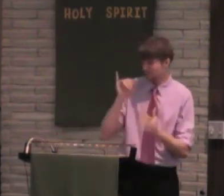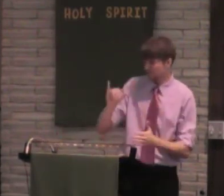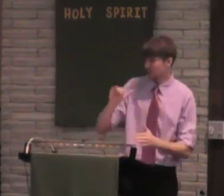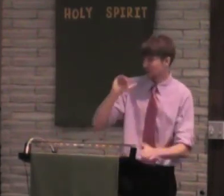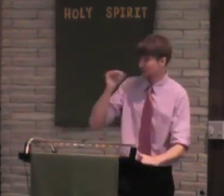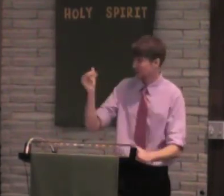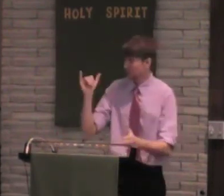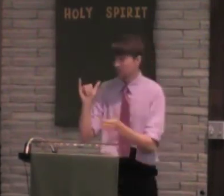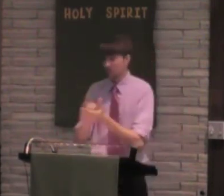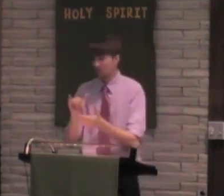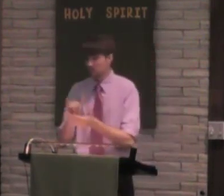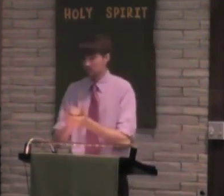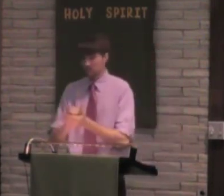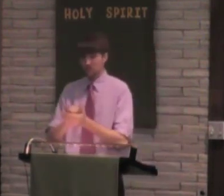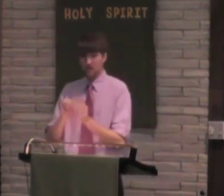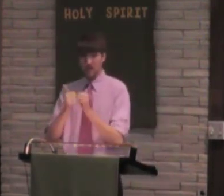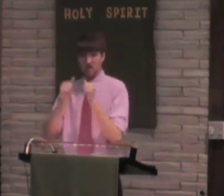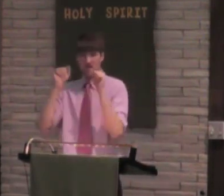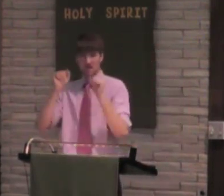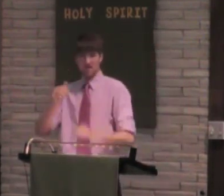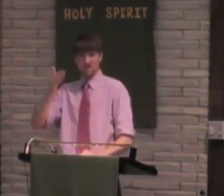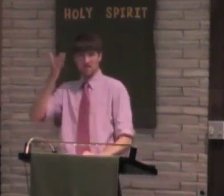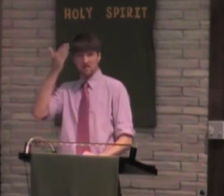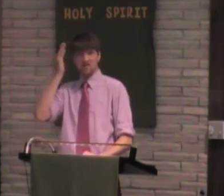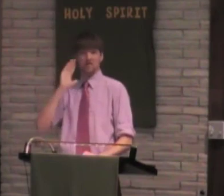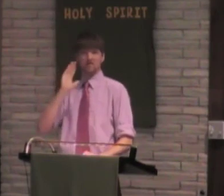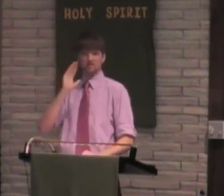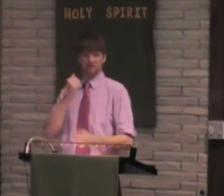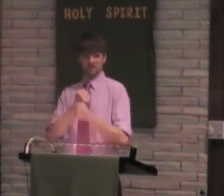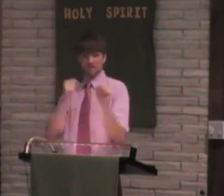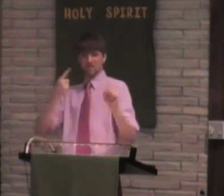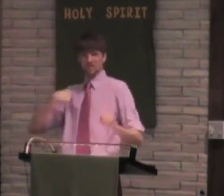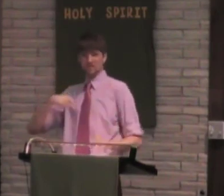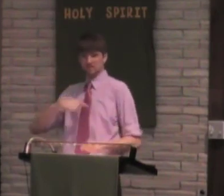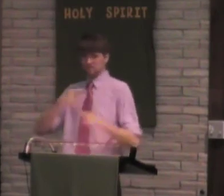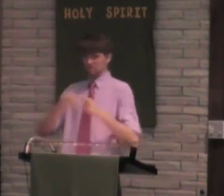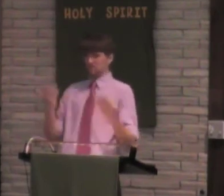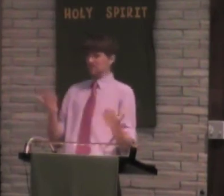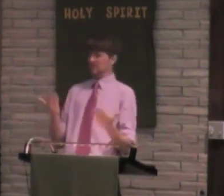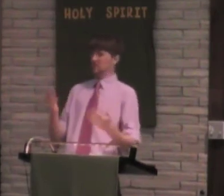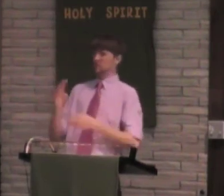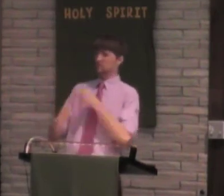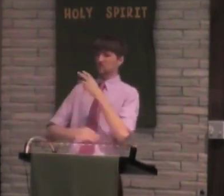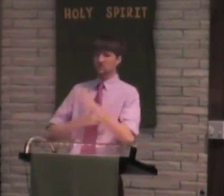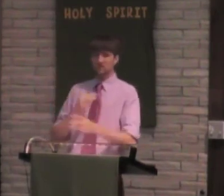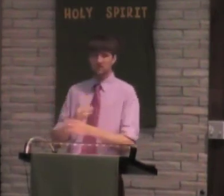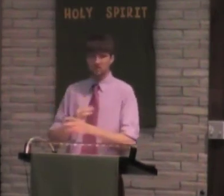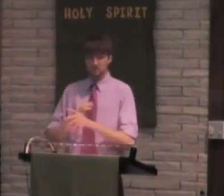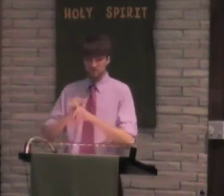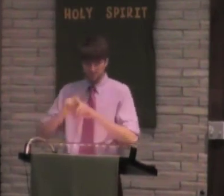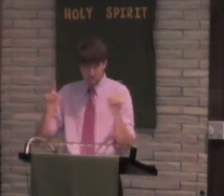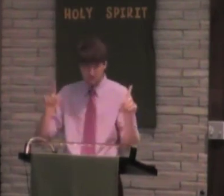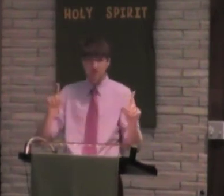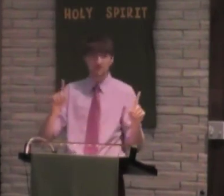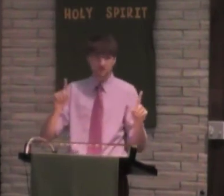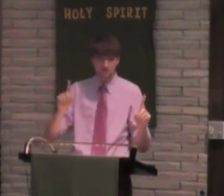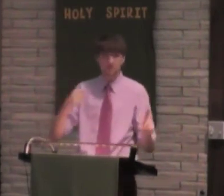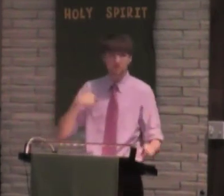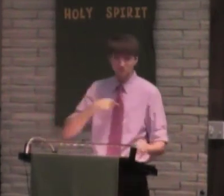sadness. And sometimes that seems impossible. How could God save us from this world? But